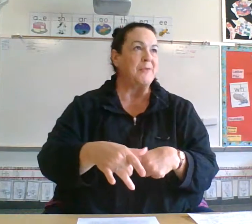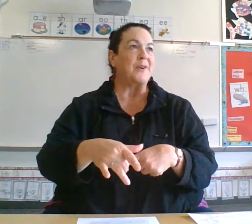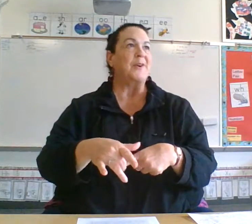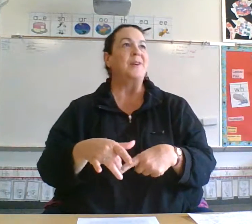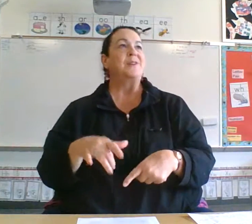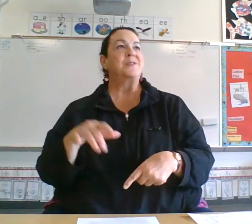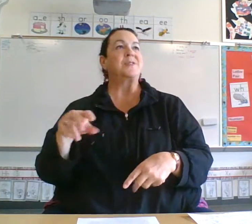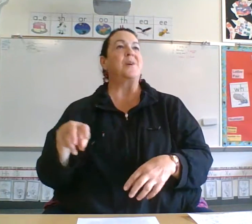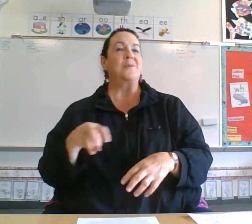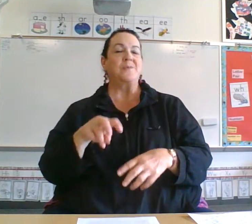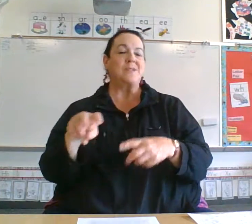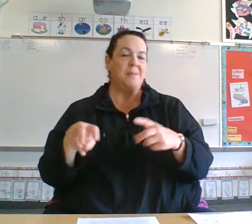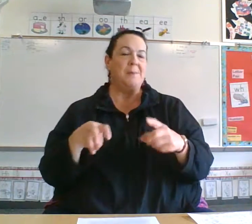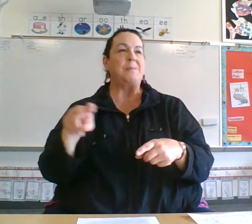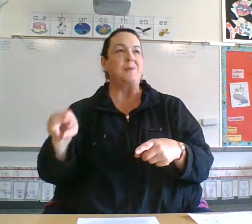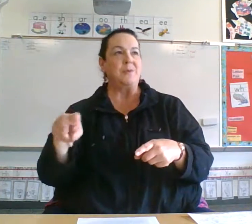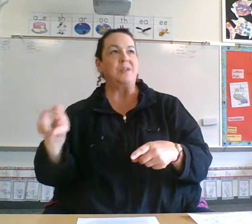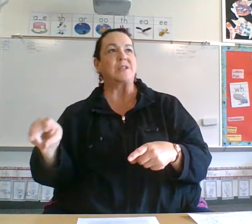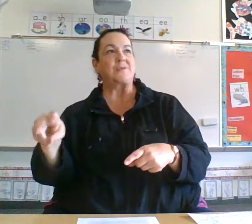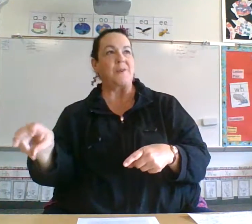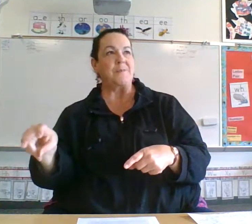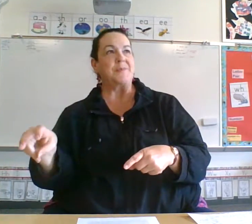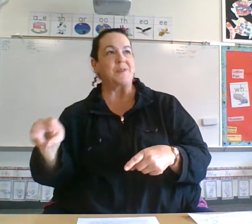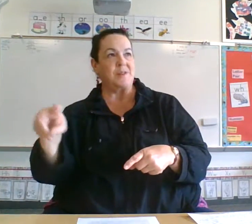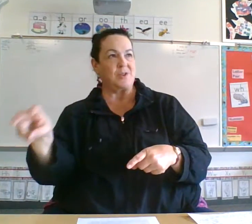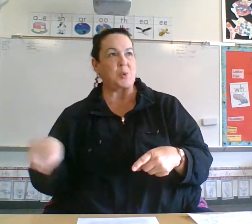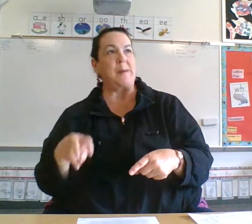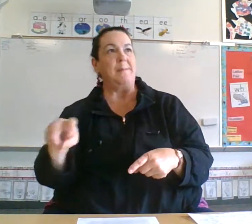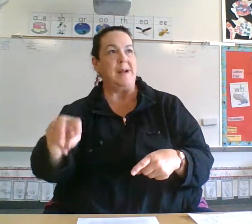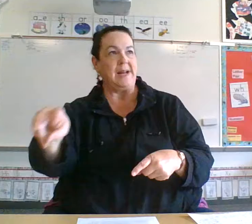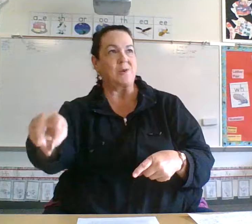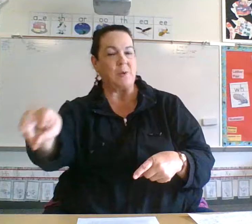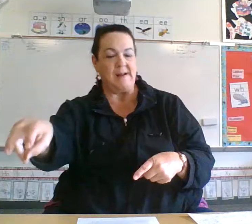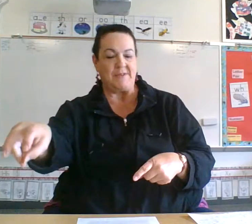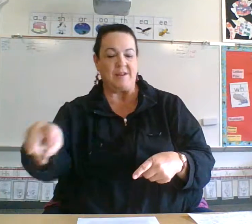over. So some people do this for trip, meaning travel,